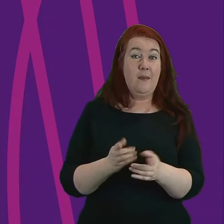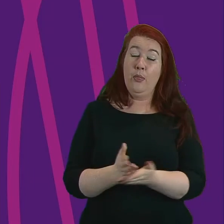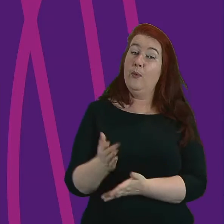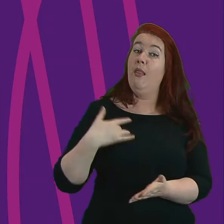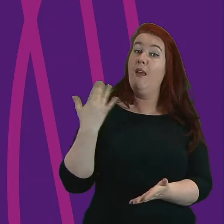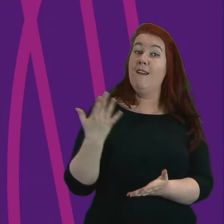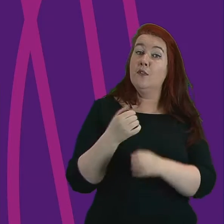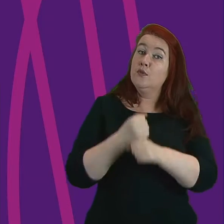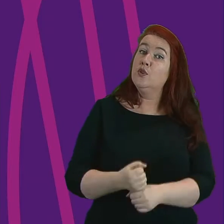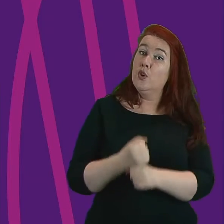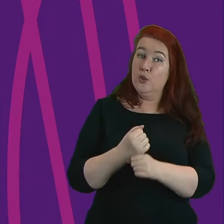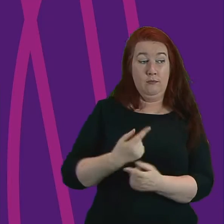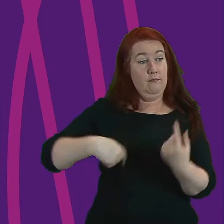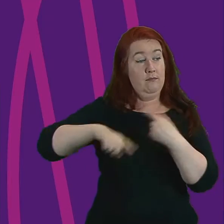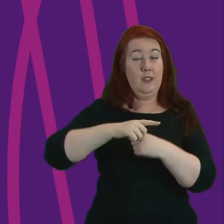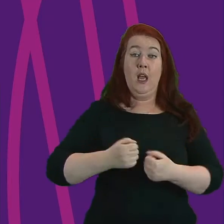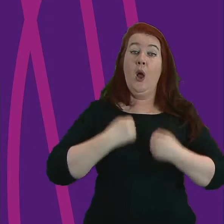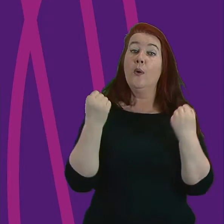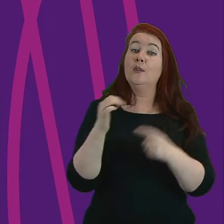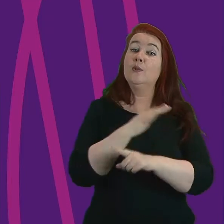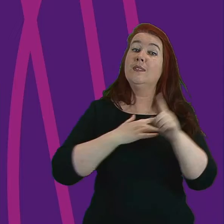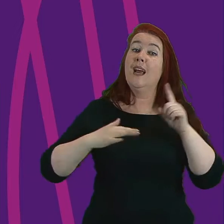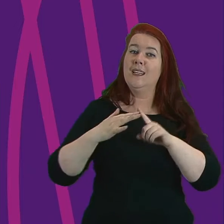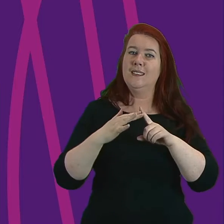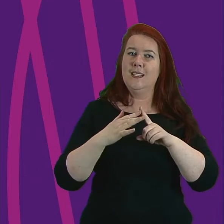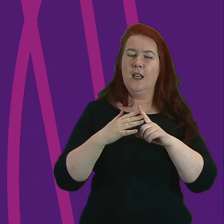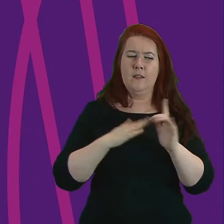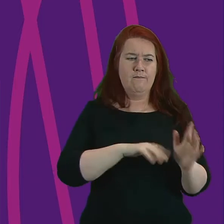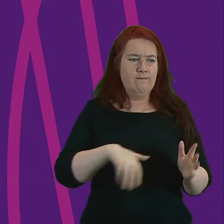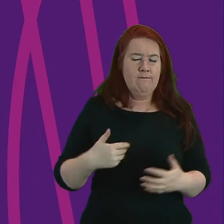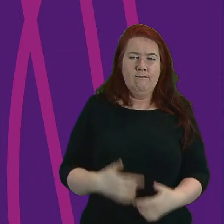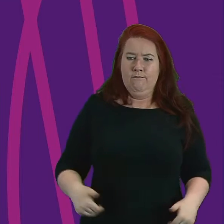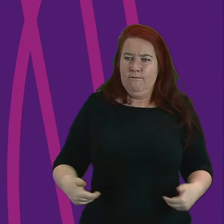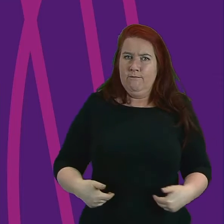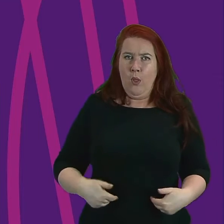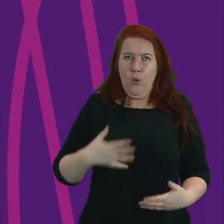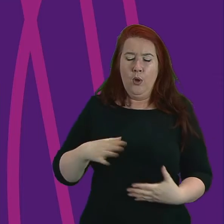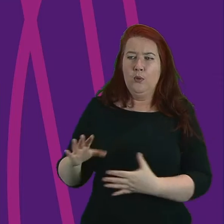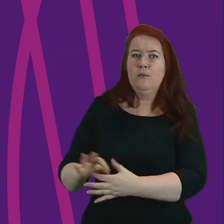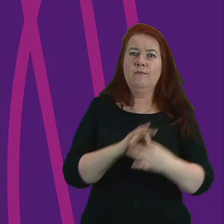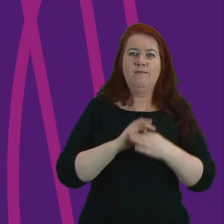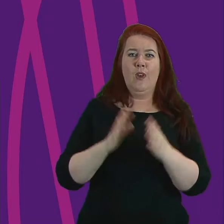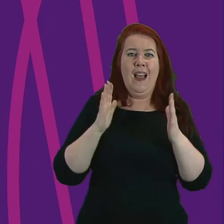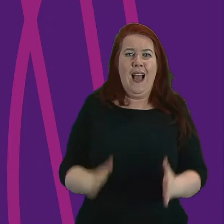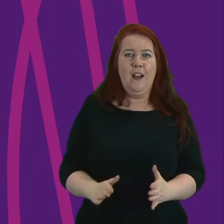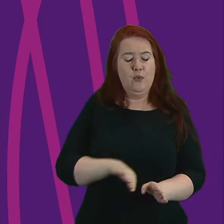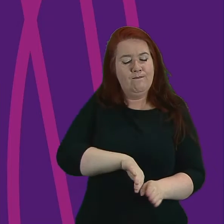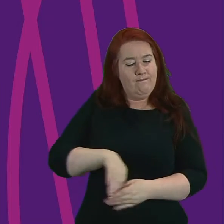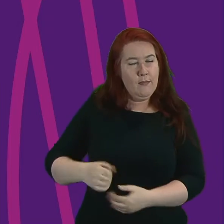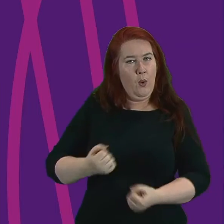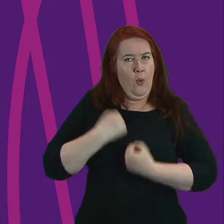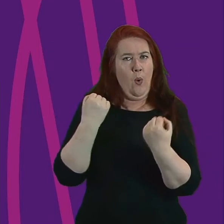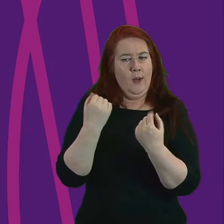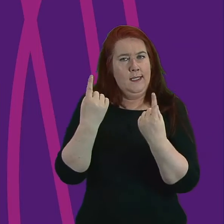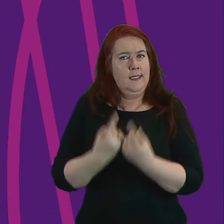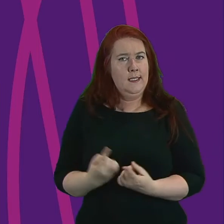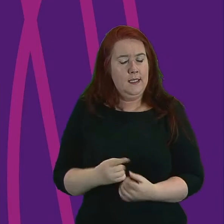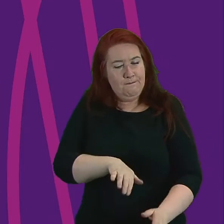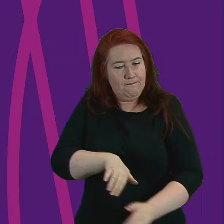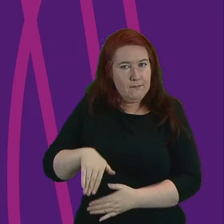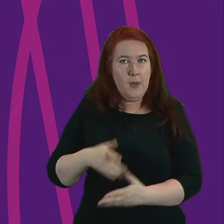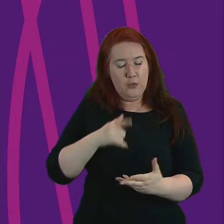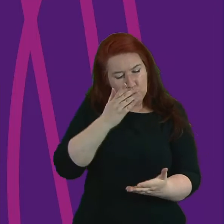our society. For the Spirit to unite us, we have to lay down our stuff. We have to trust each other and care for each